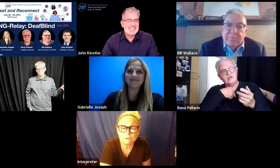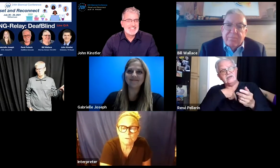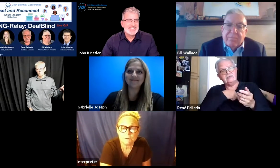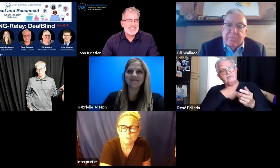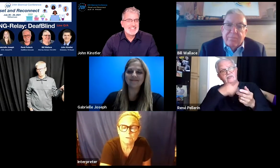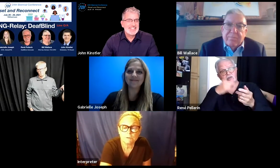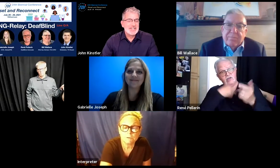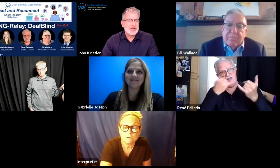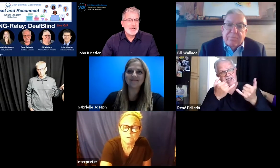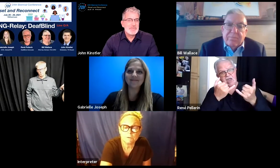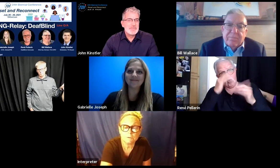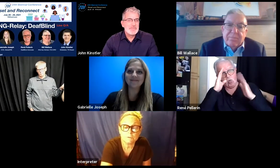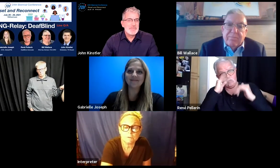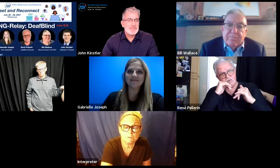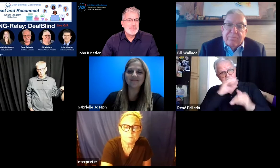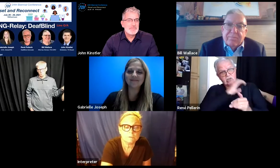Anyhow,